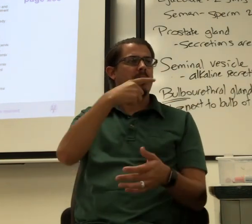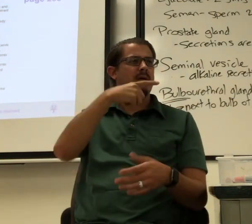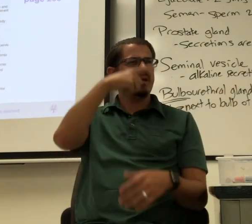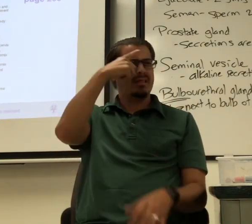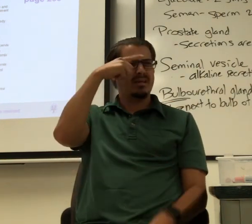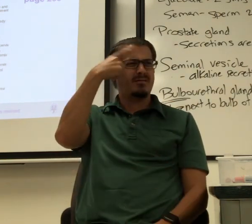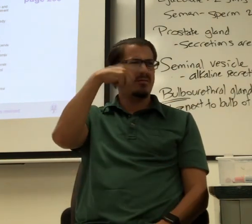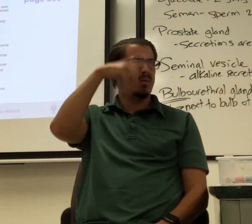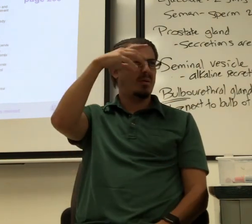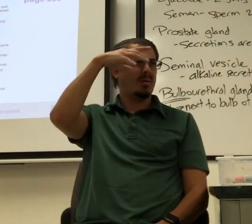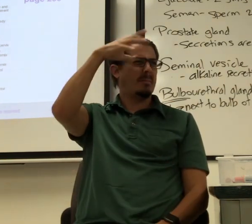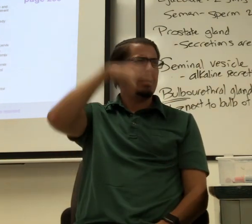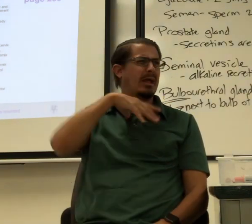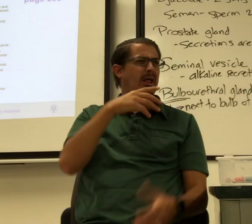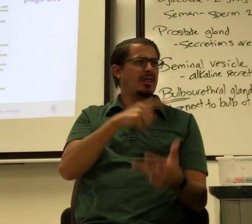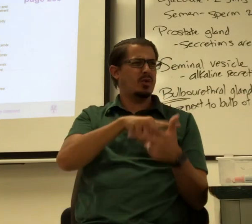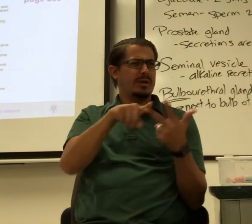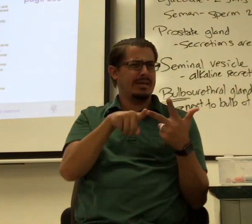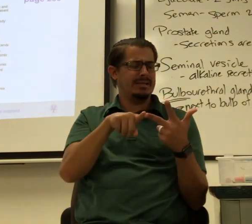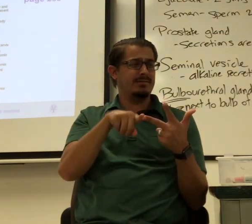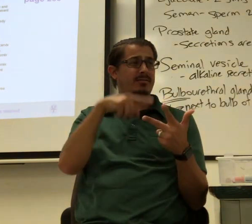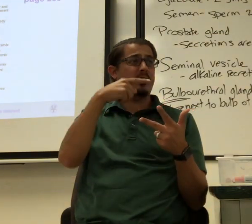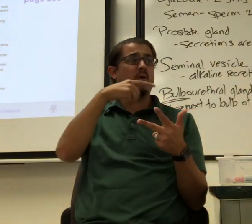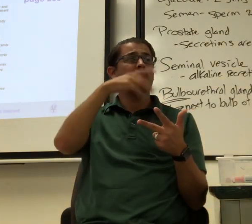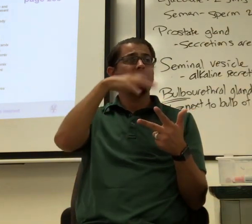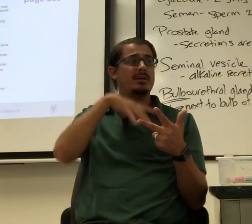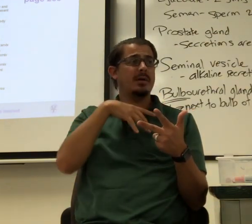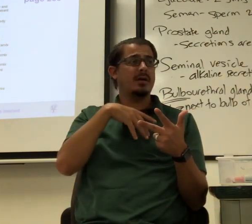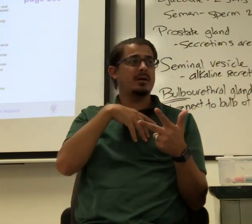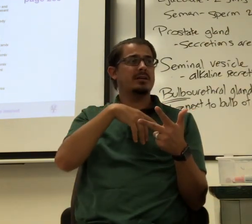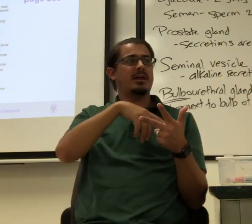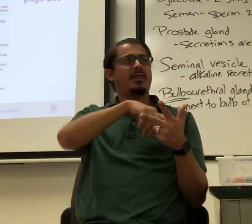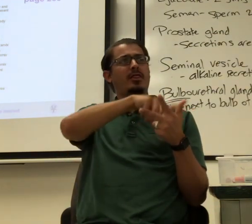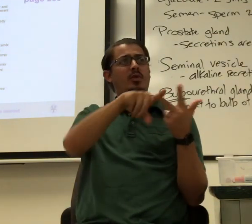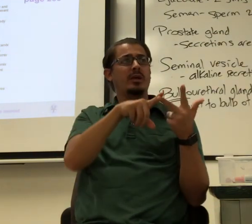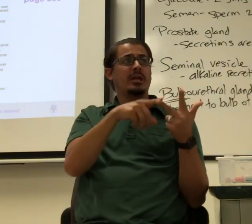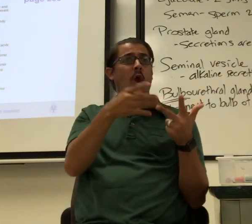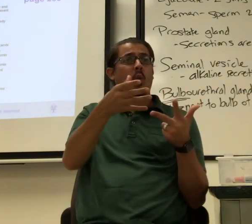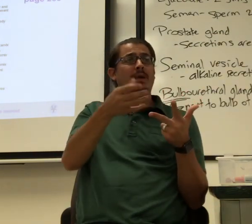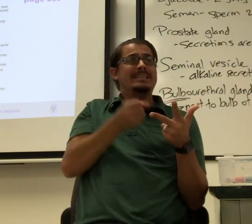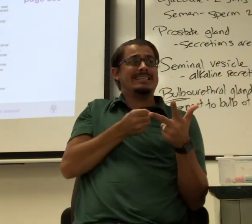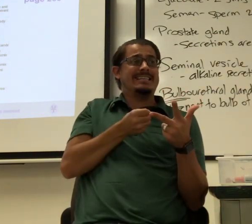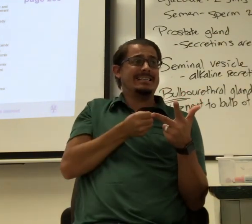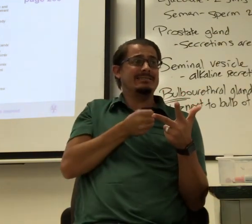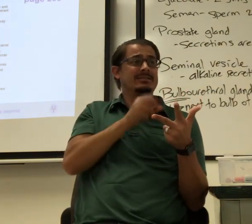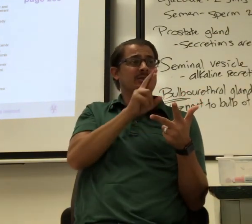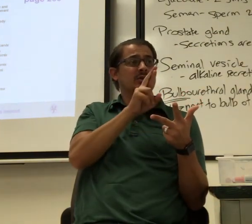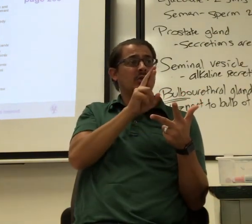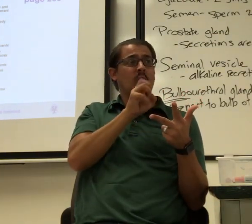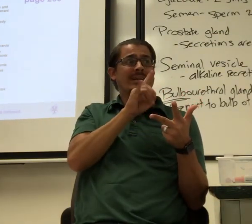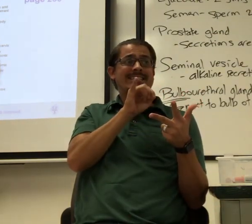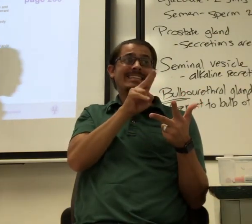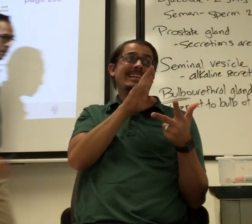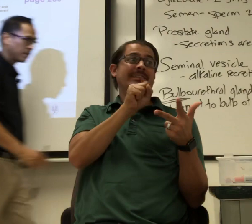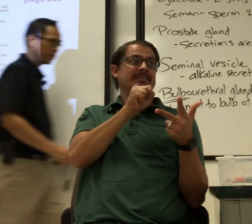3 E's. For female I call it the 3 receives. And I got it boiled down to that.